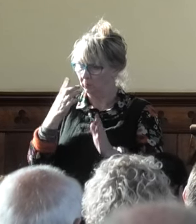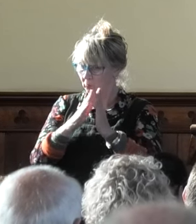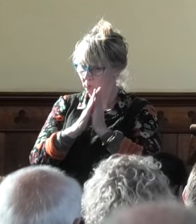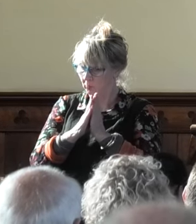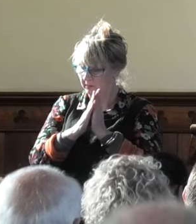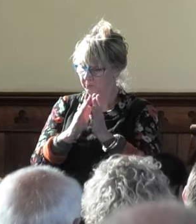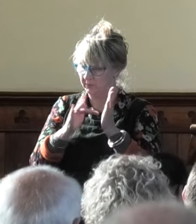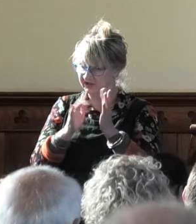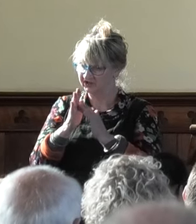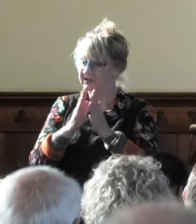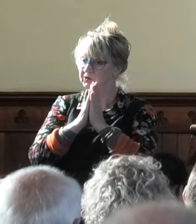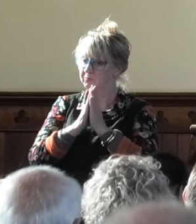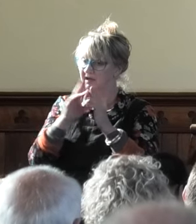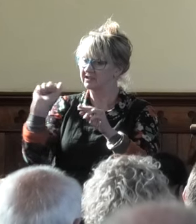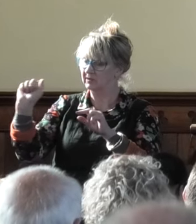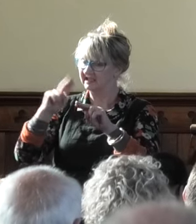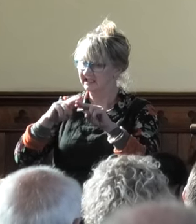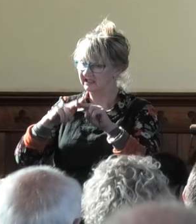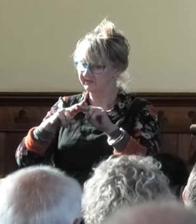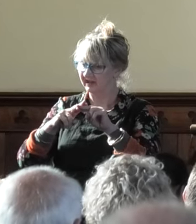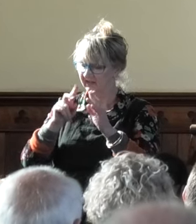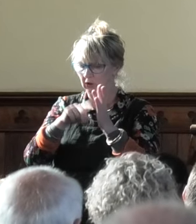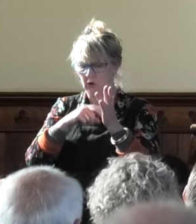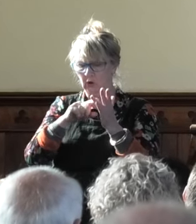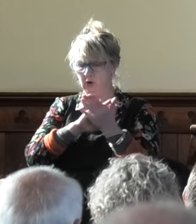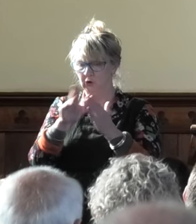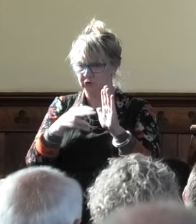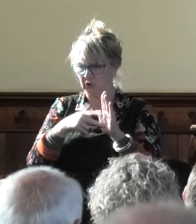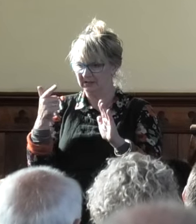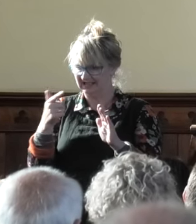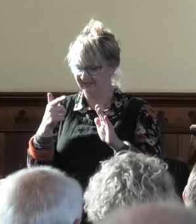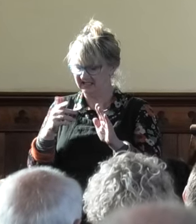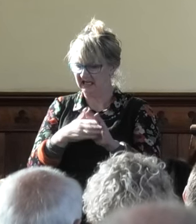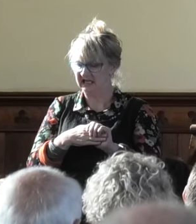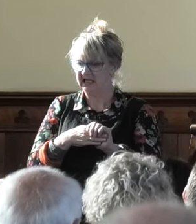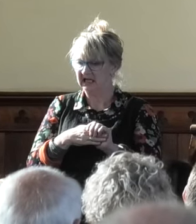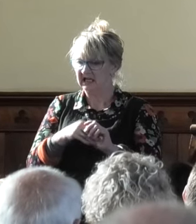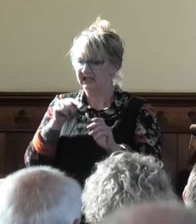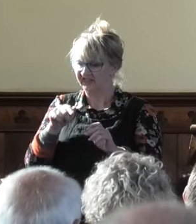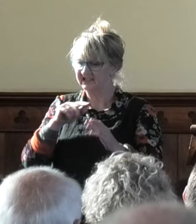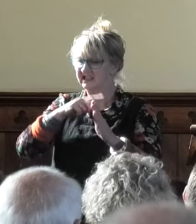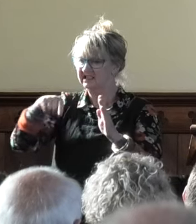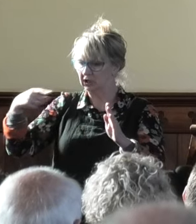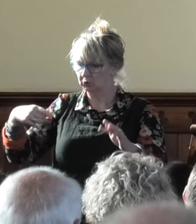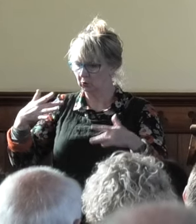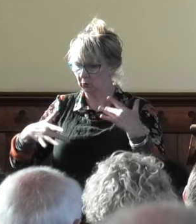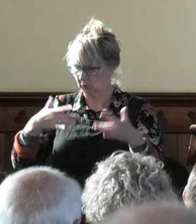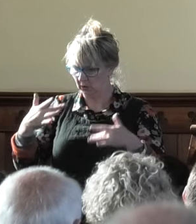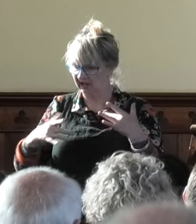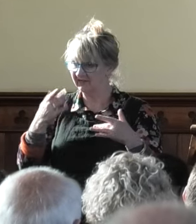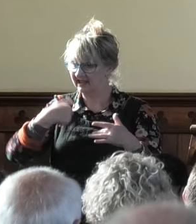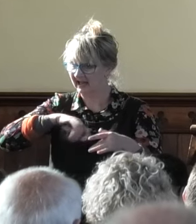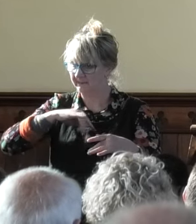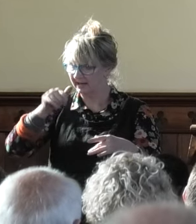prayed to his Father that we have recorded for us in John 17:3, Jesus said, "Now this is eternal life, that they may know